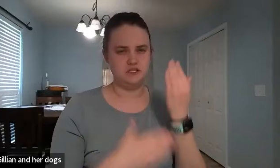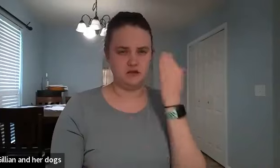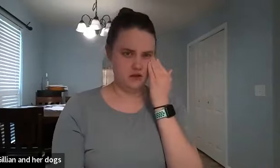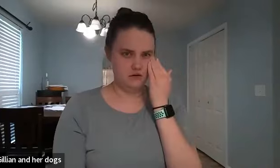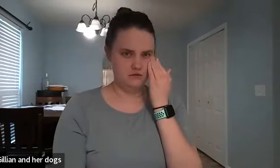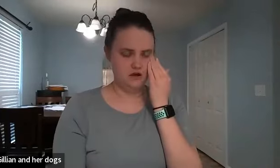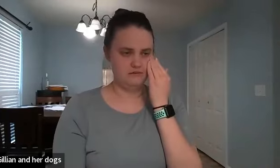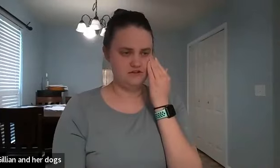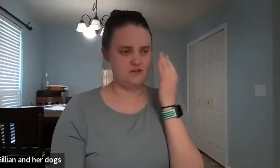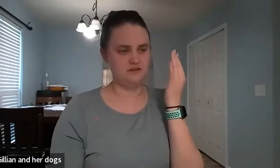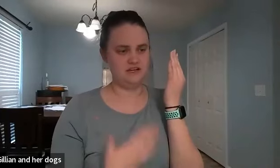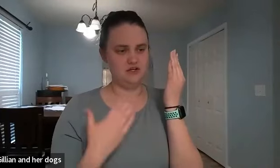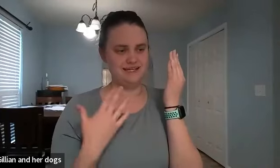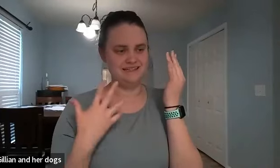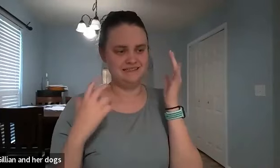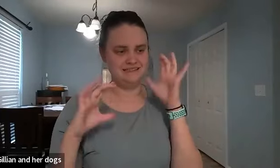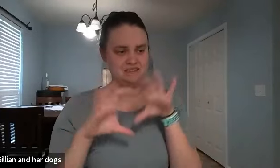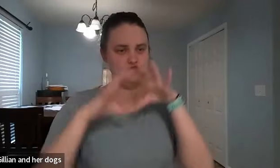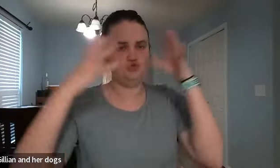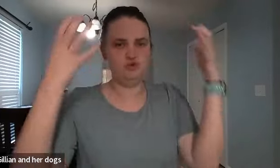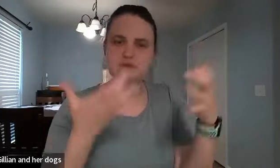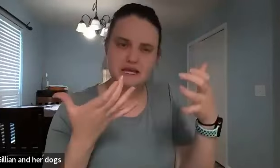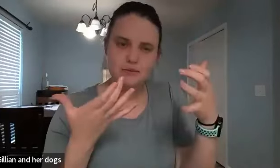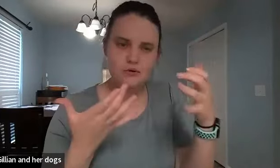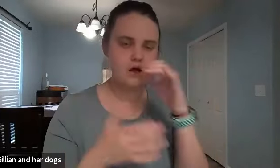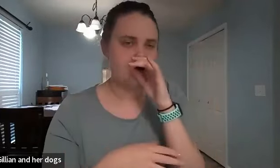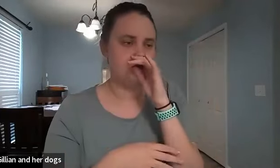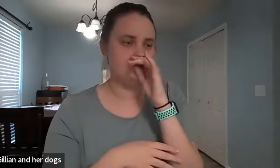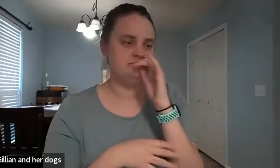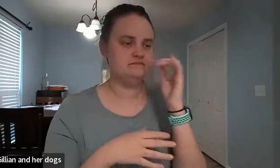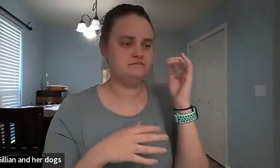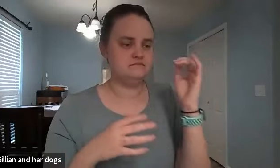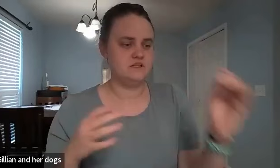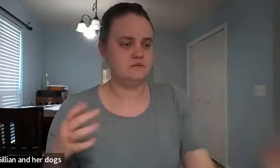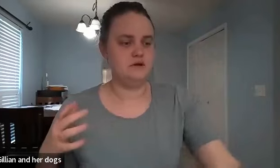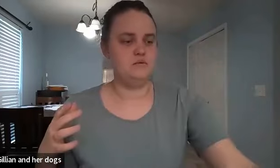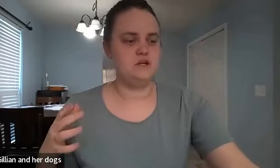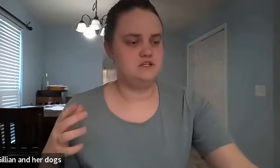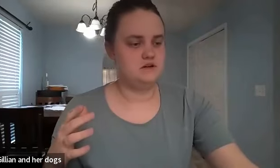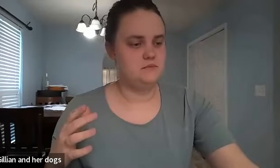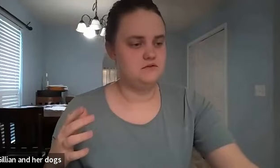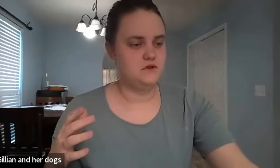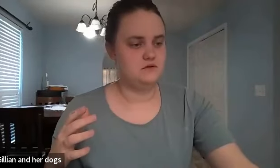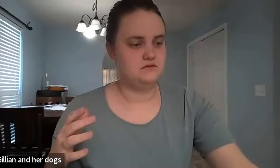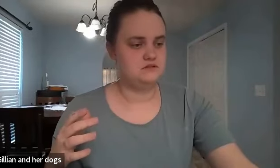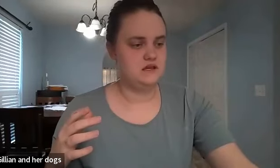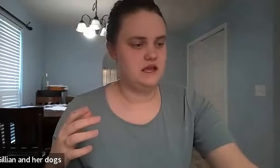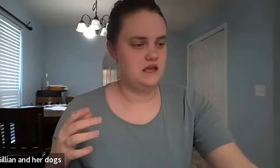to know. There's not really a good group label, but we're going to do a couple of those